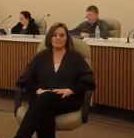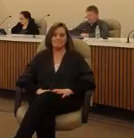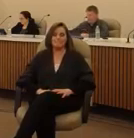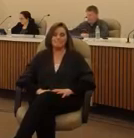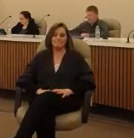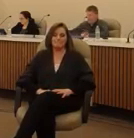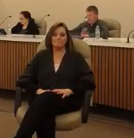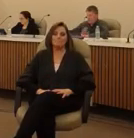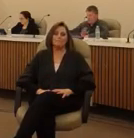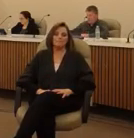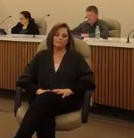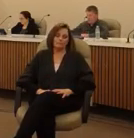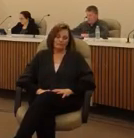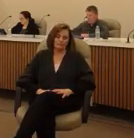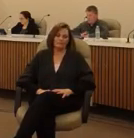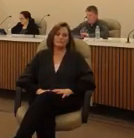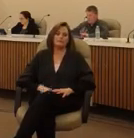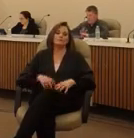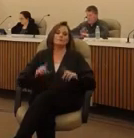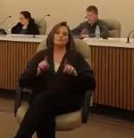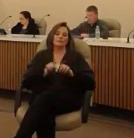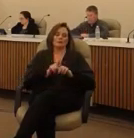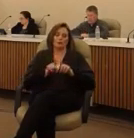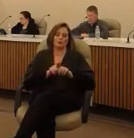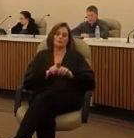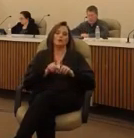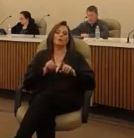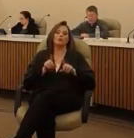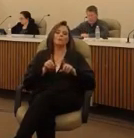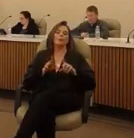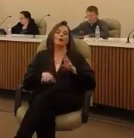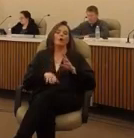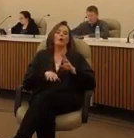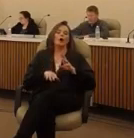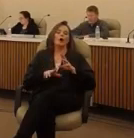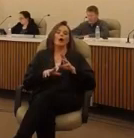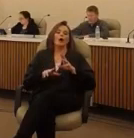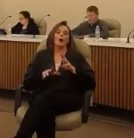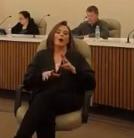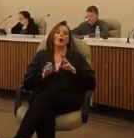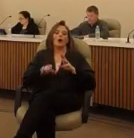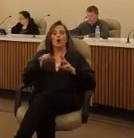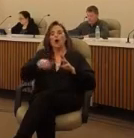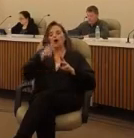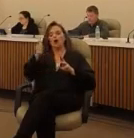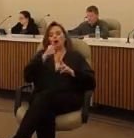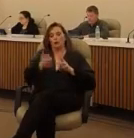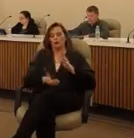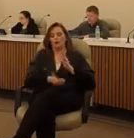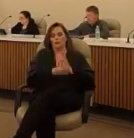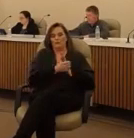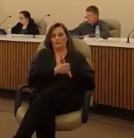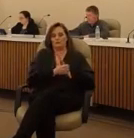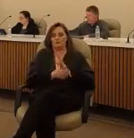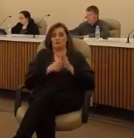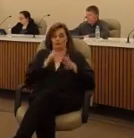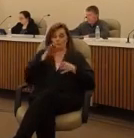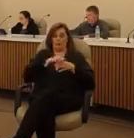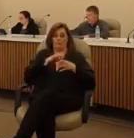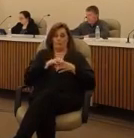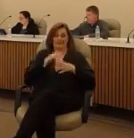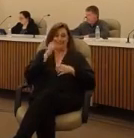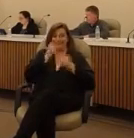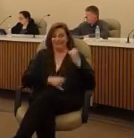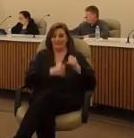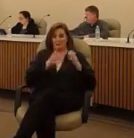That are additional conditions set forth, and that we've already read those 9 points. So that's what we're voting on. Any last questions,